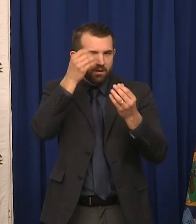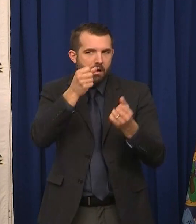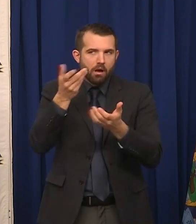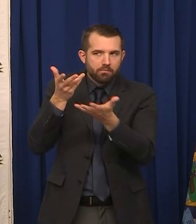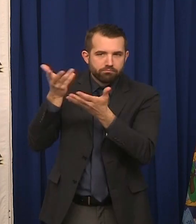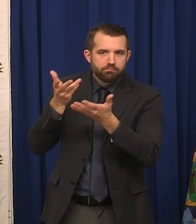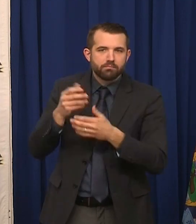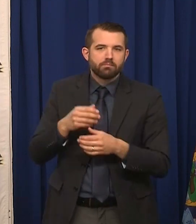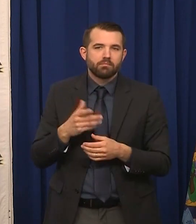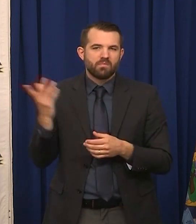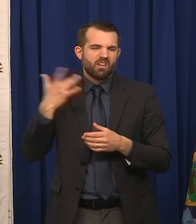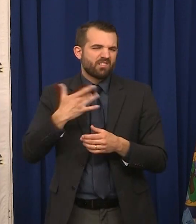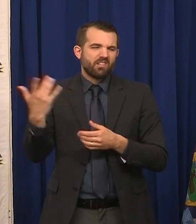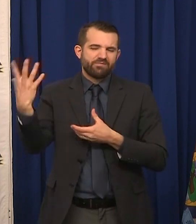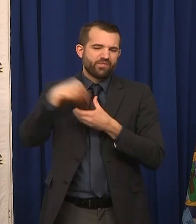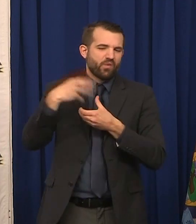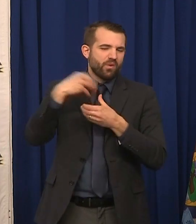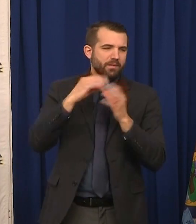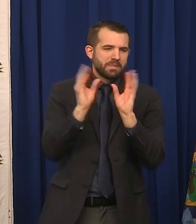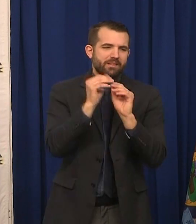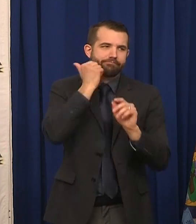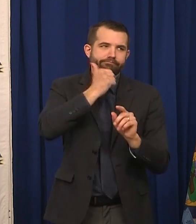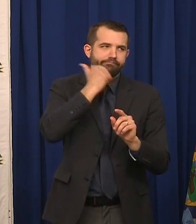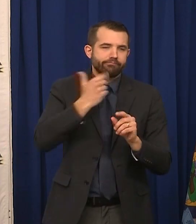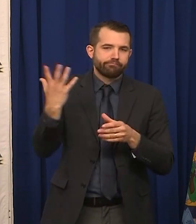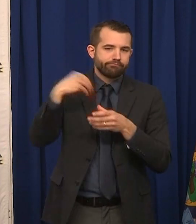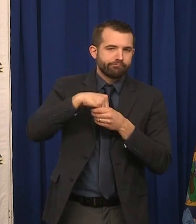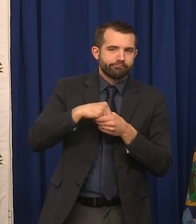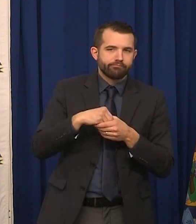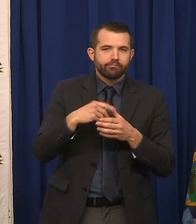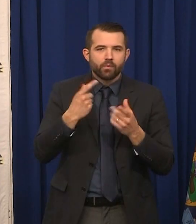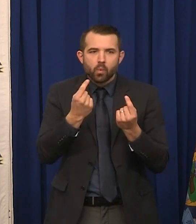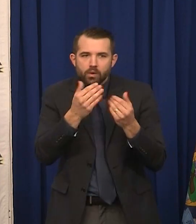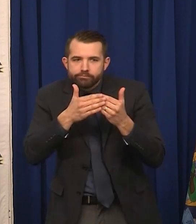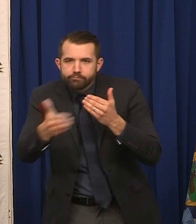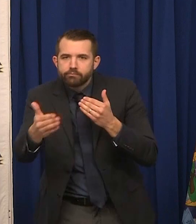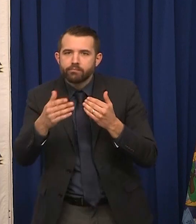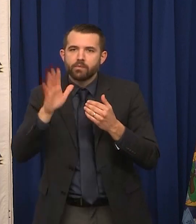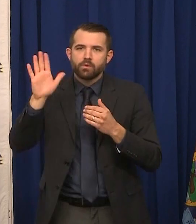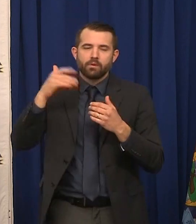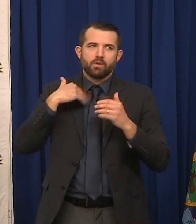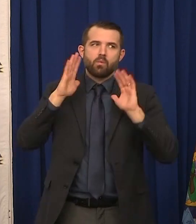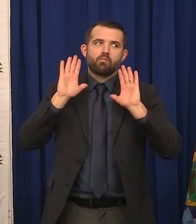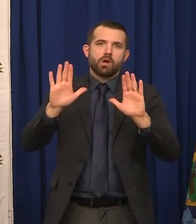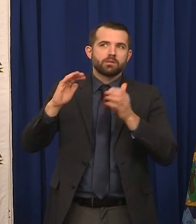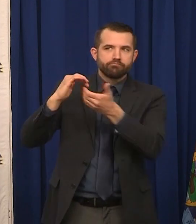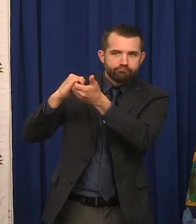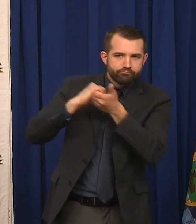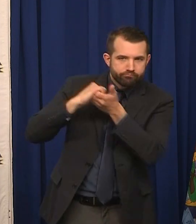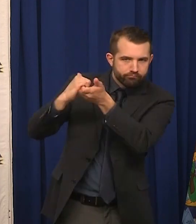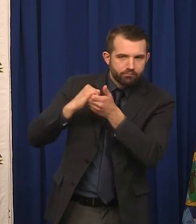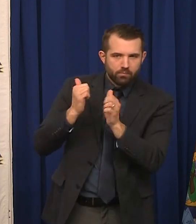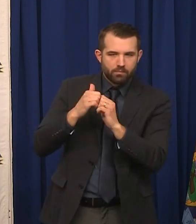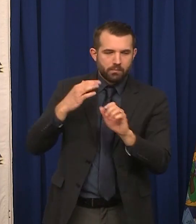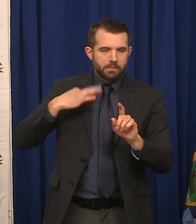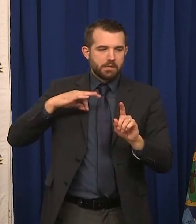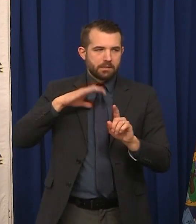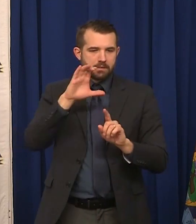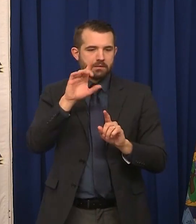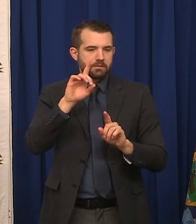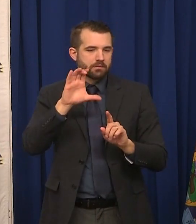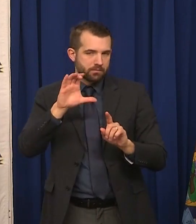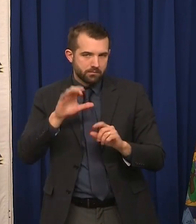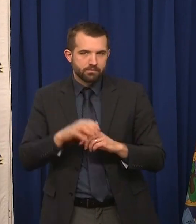well aware of where things stand, and his office has been a great partner to us. Director Landry's team has put